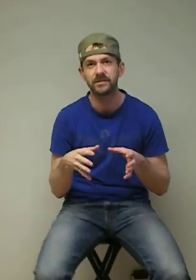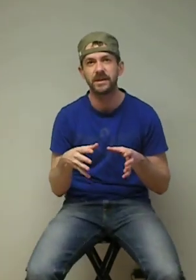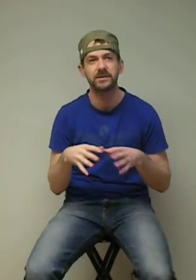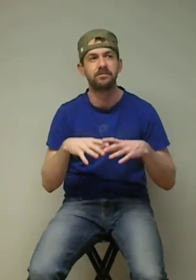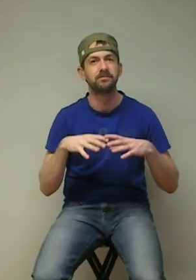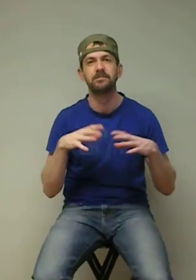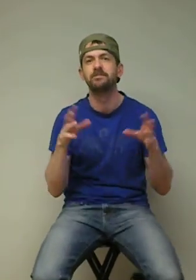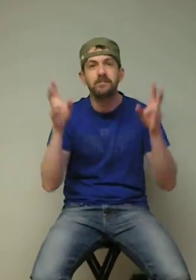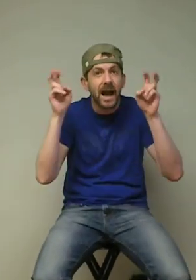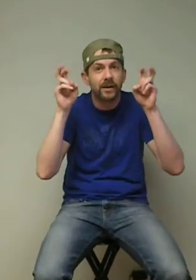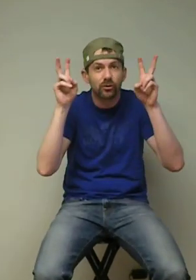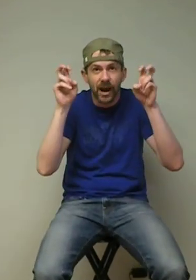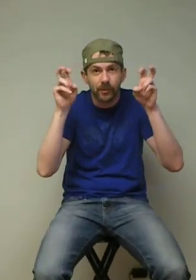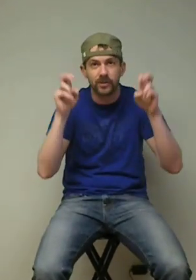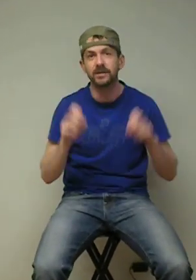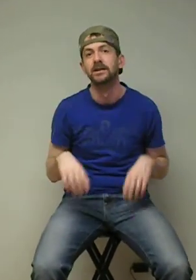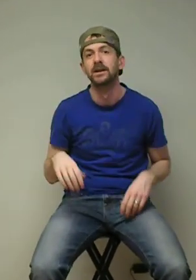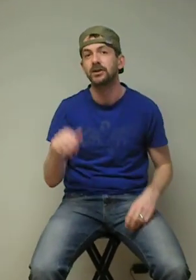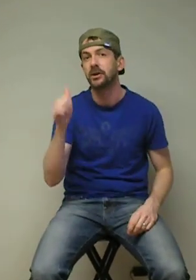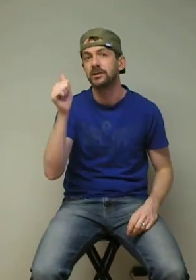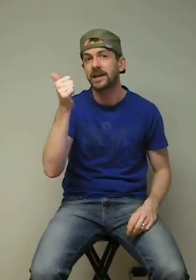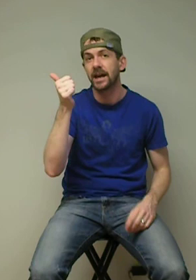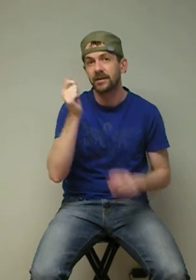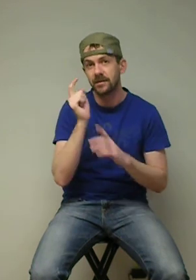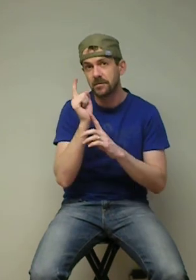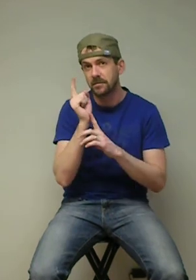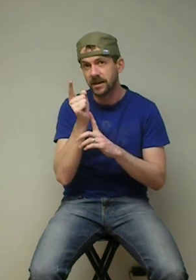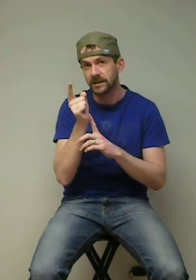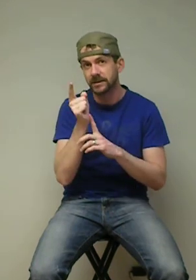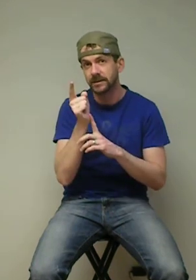It's bad grammar. So you go 10 minutes.